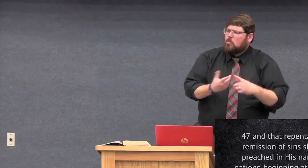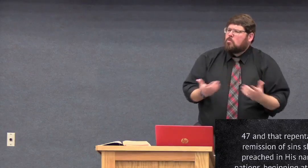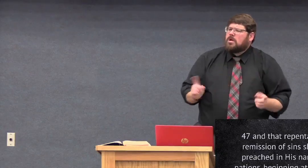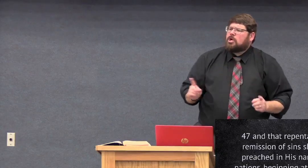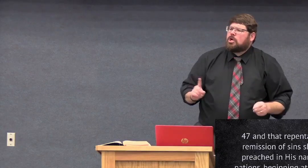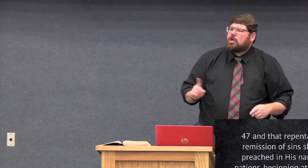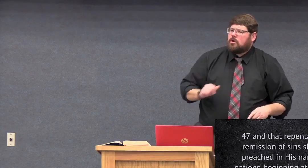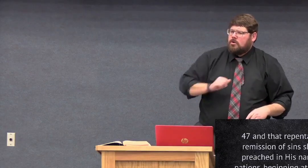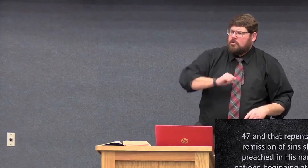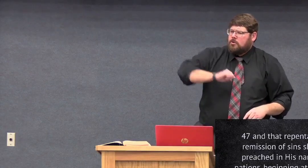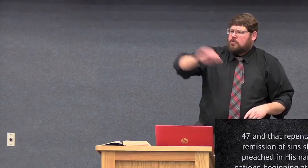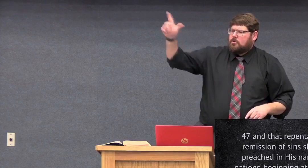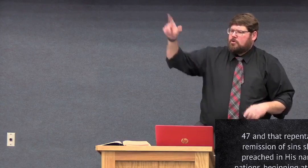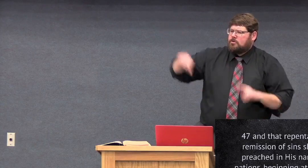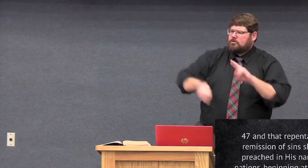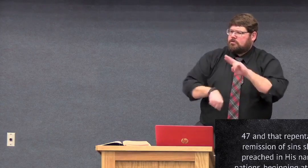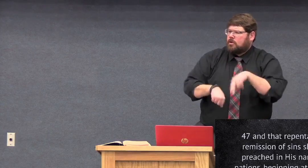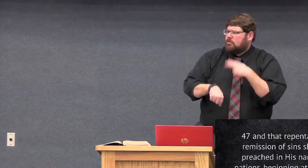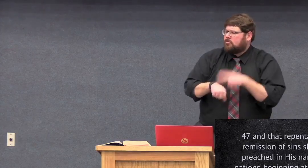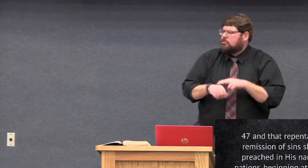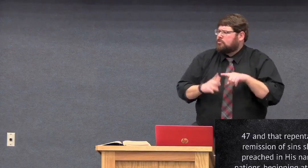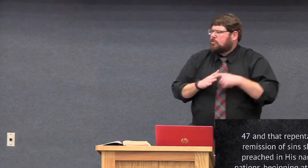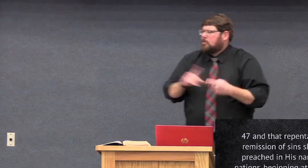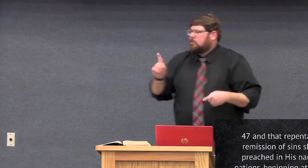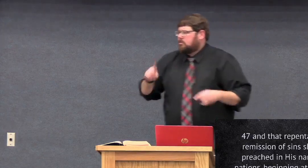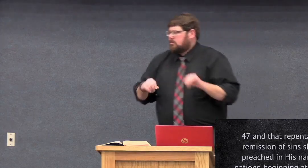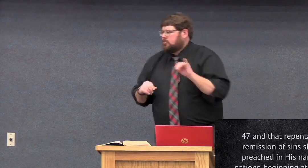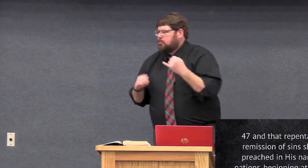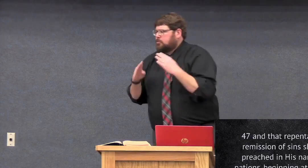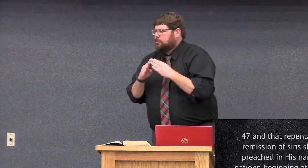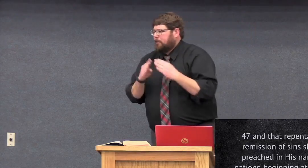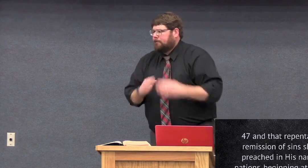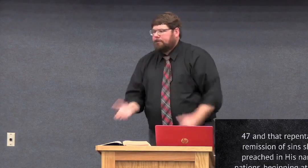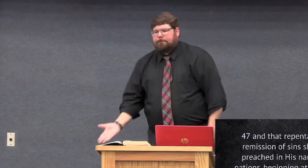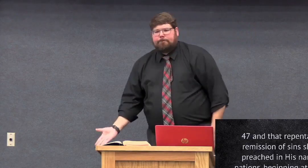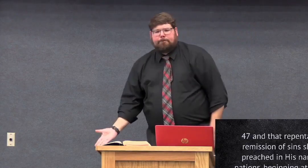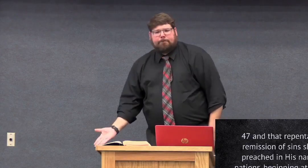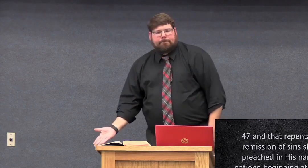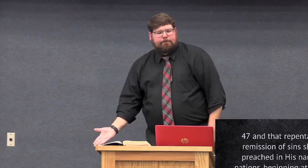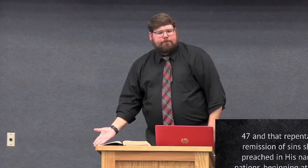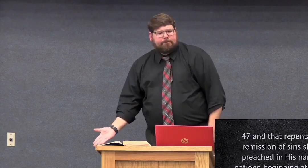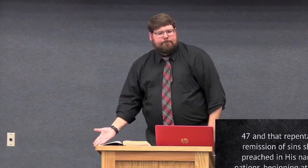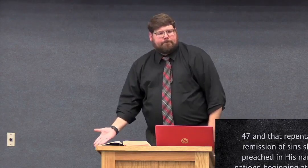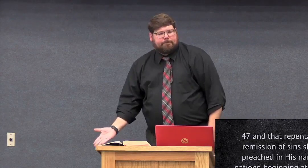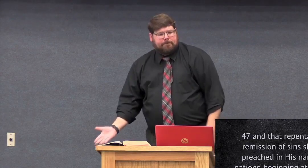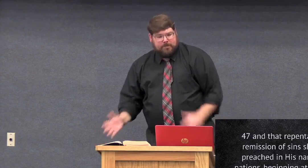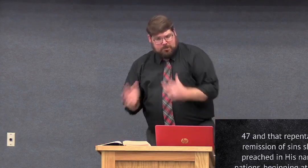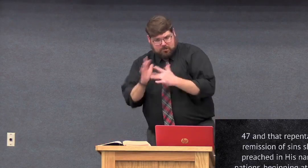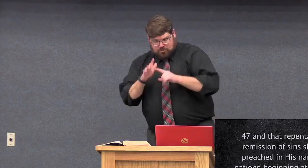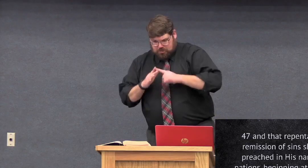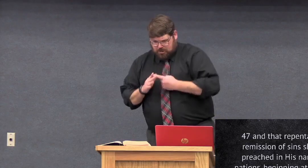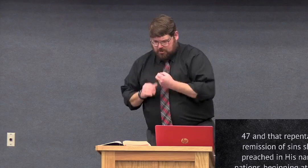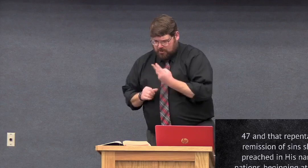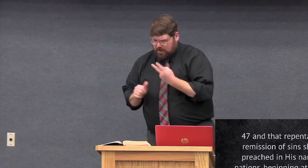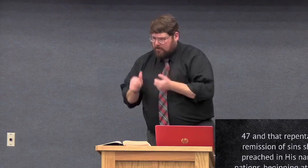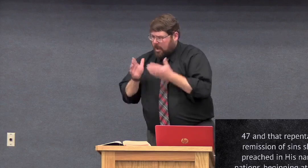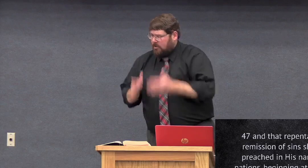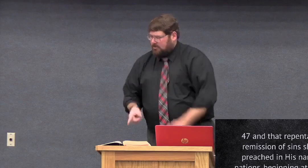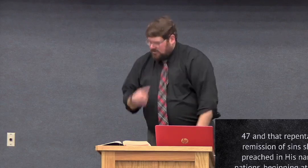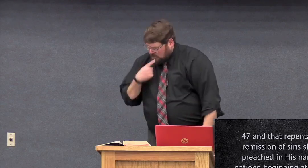to who? All nations, beginning at Jerusalem." Jesus